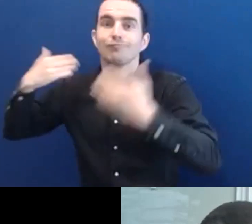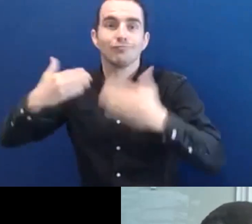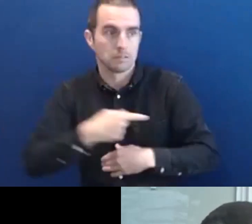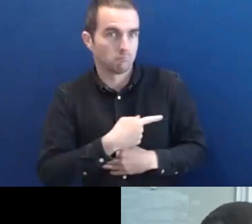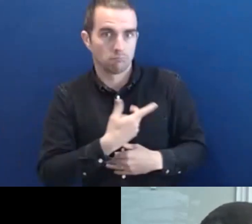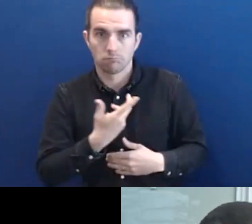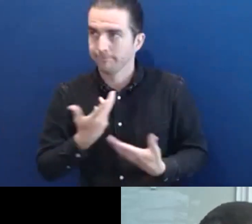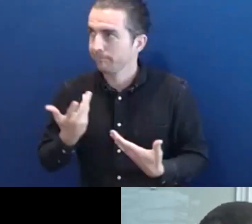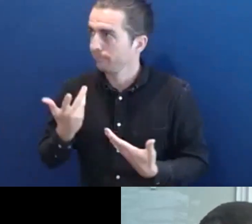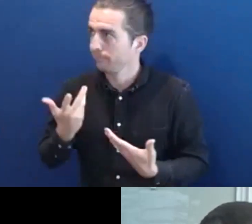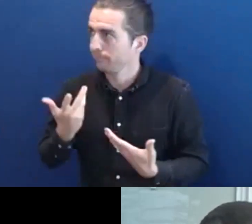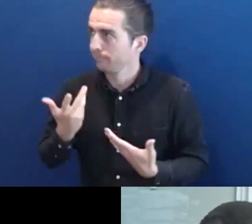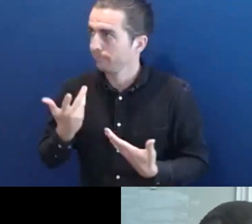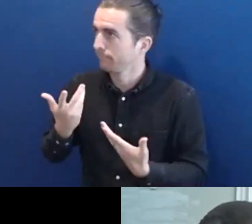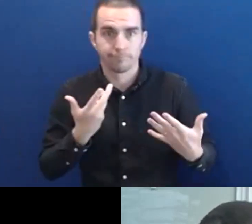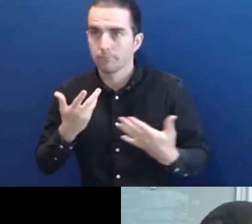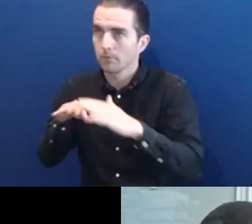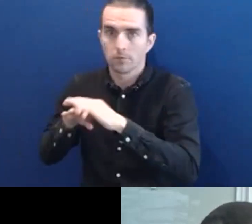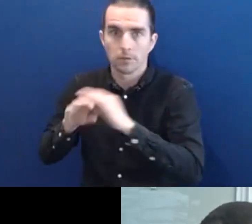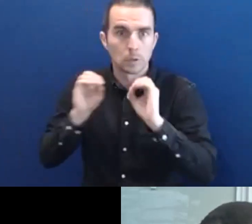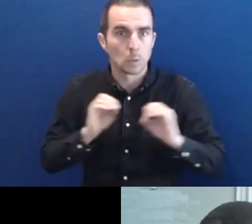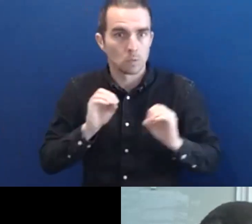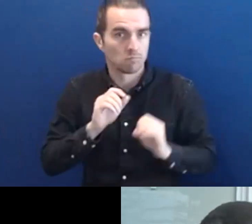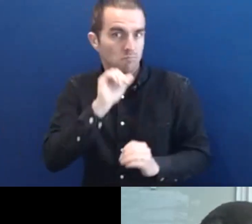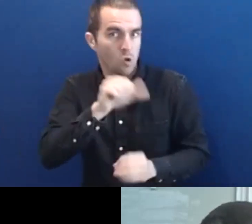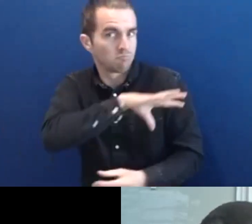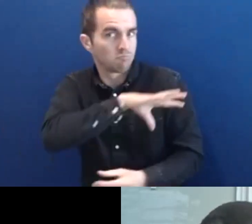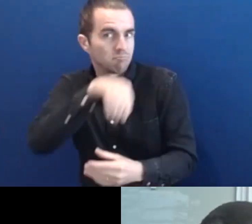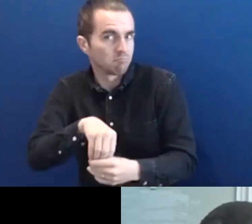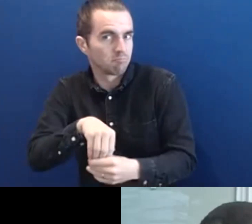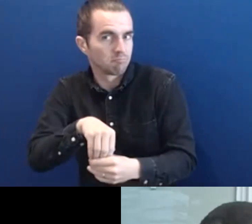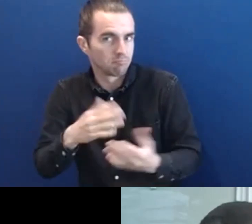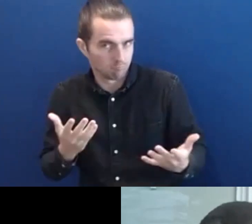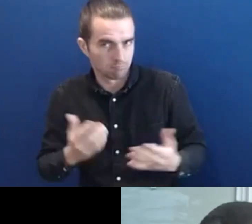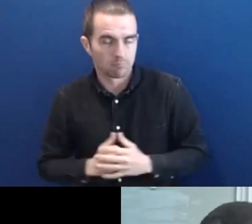people may see that people with disabilities